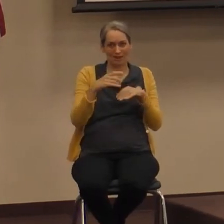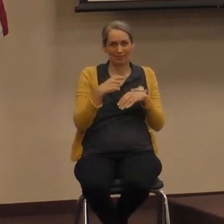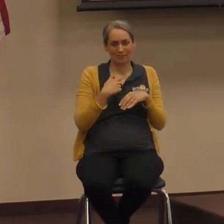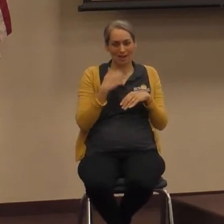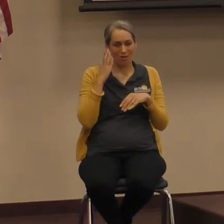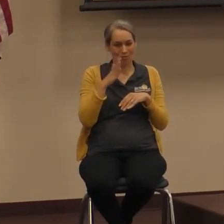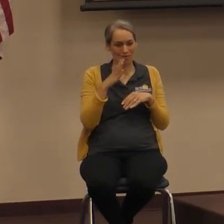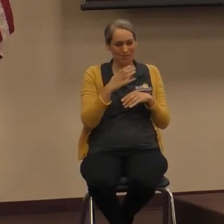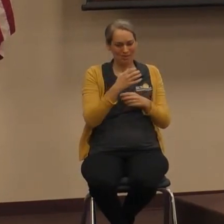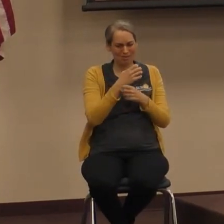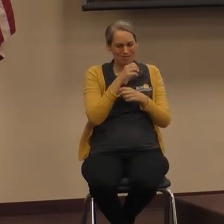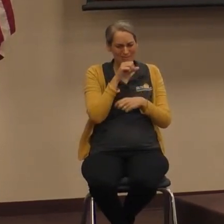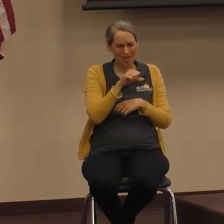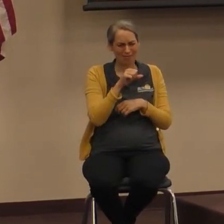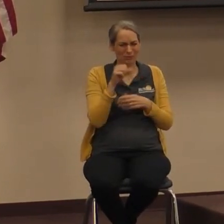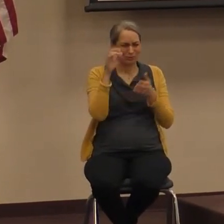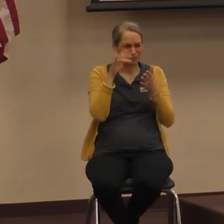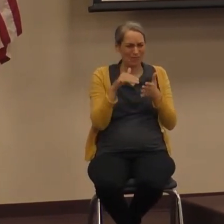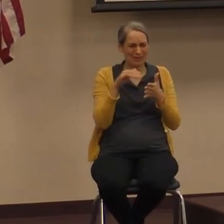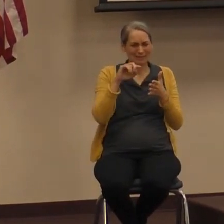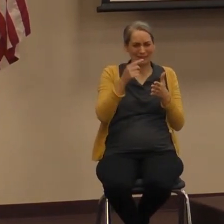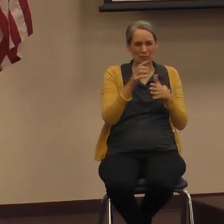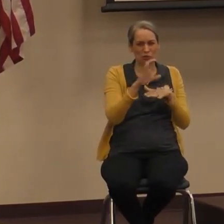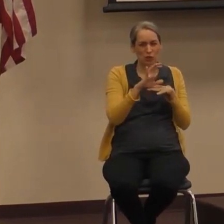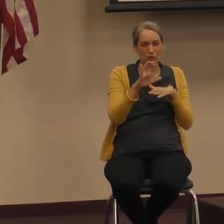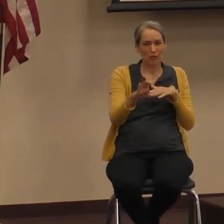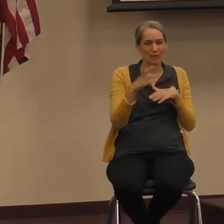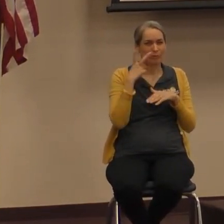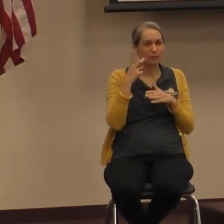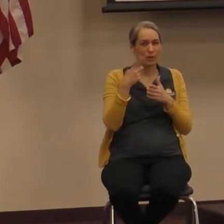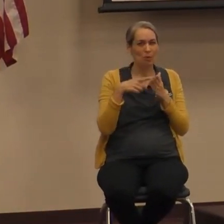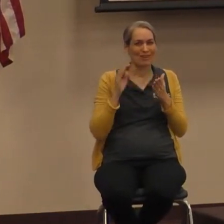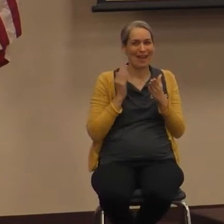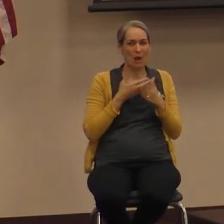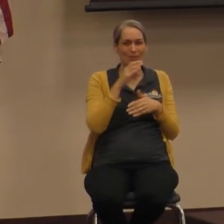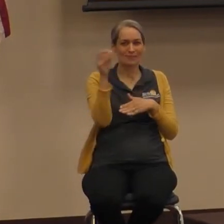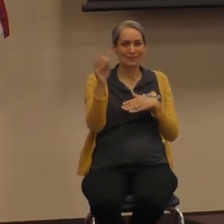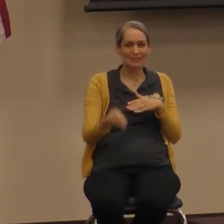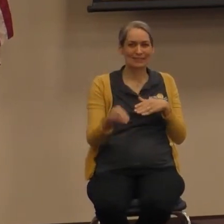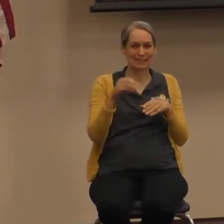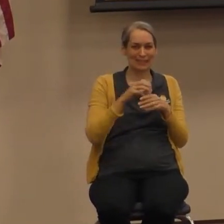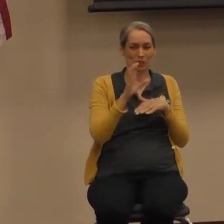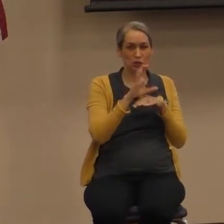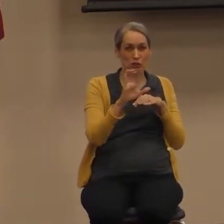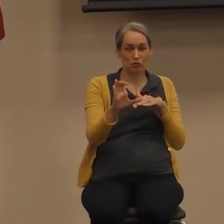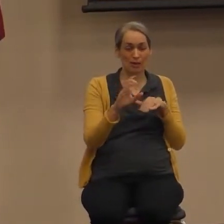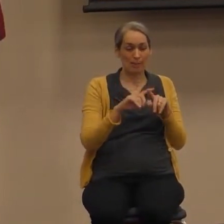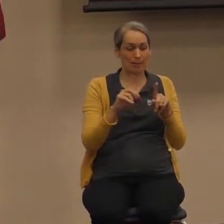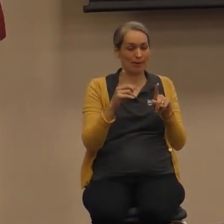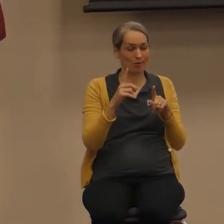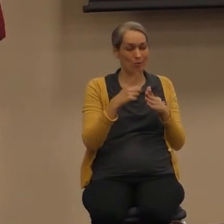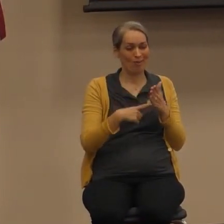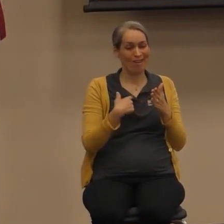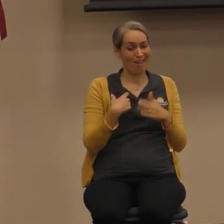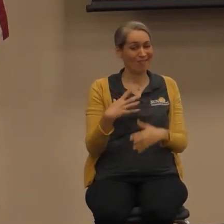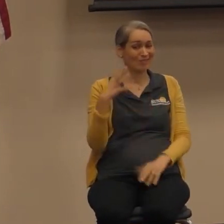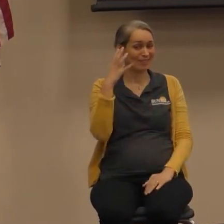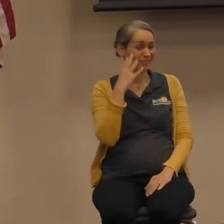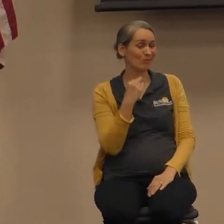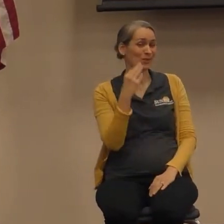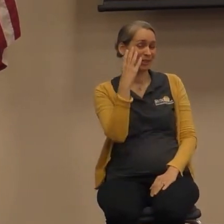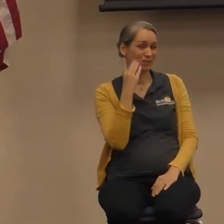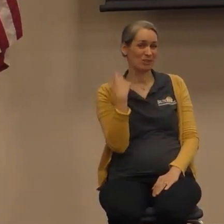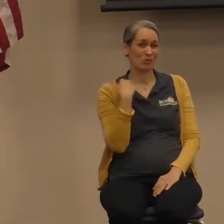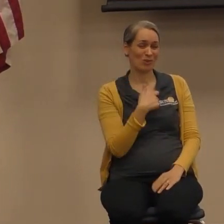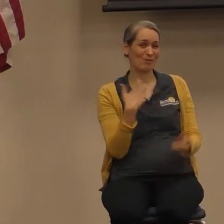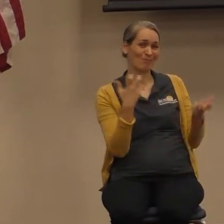comprehensive study to better understand what our statistics are in the Church of Christ. But from what I've heard, from what I've run across, from what I've experienced, we